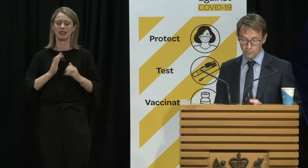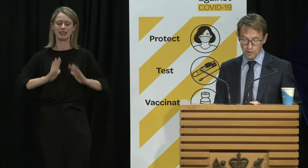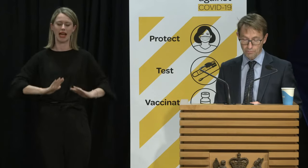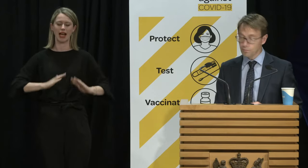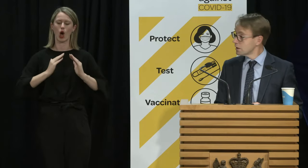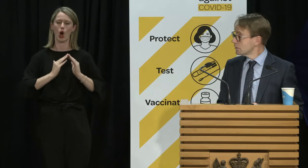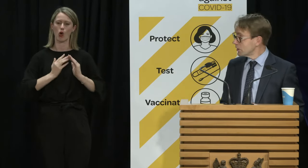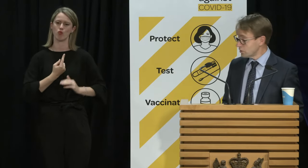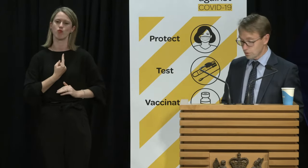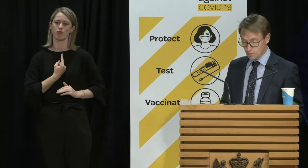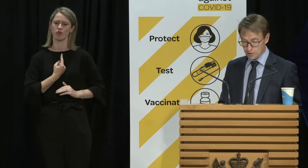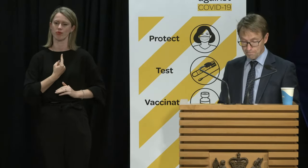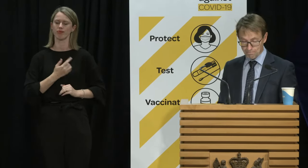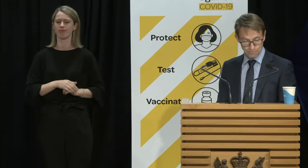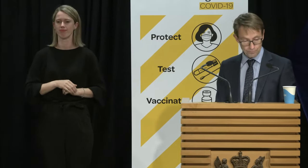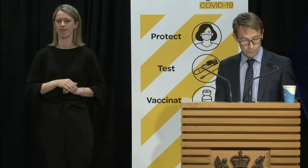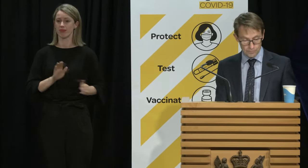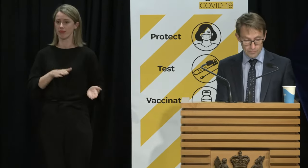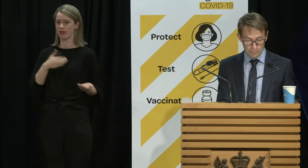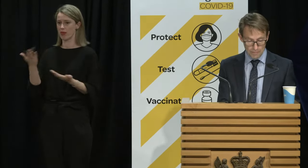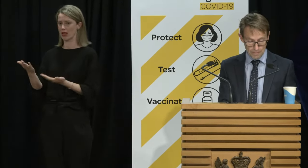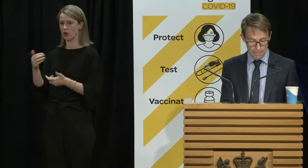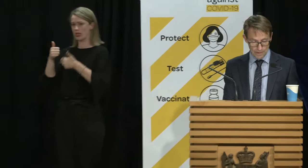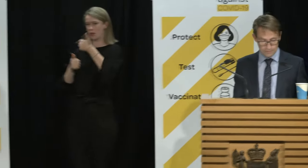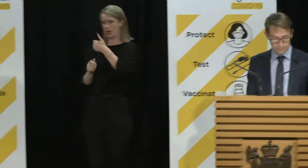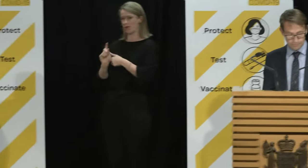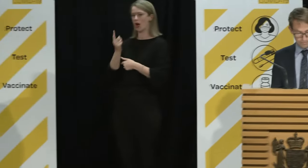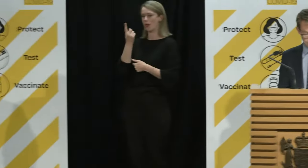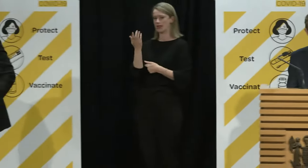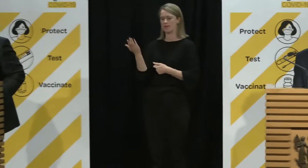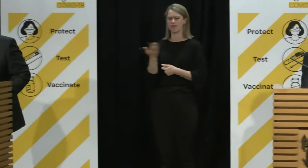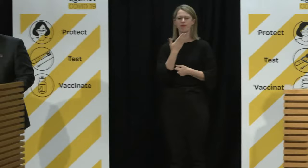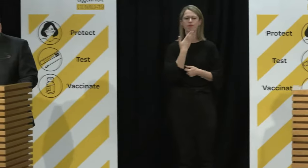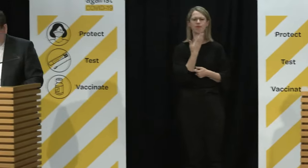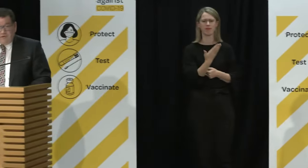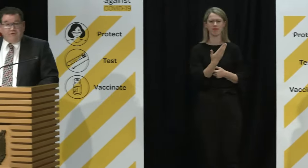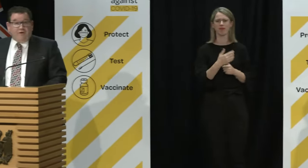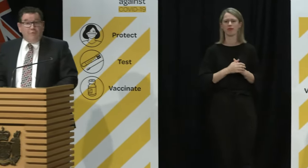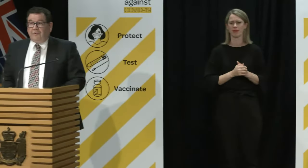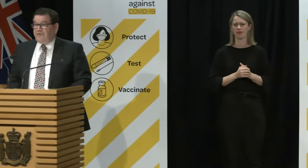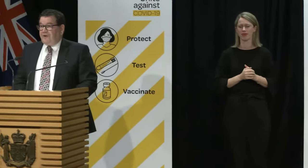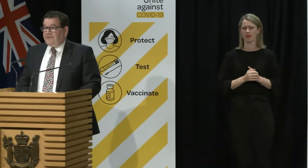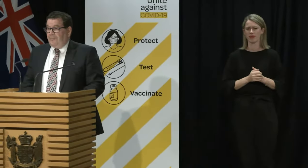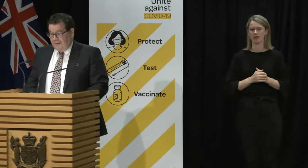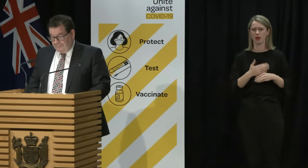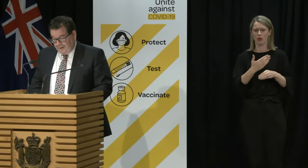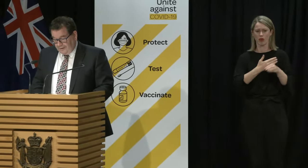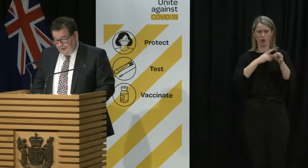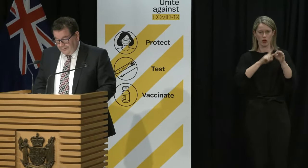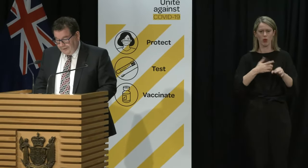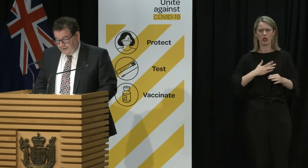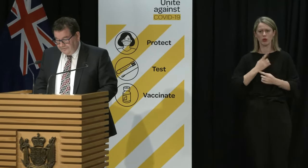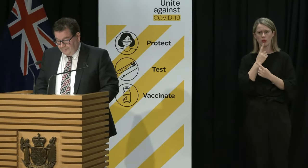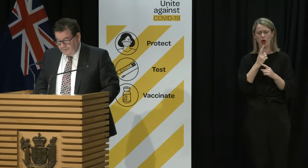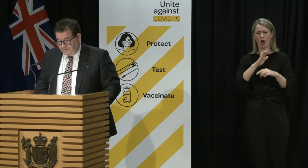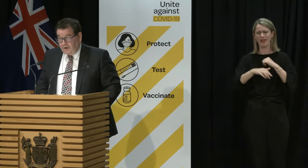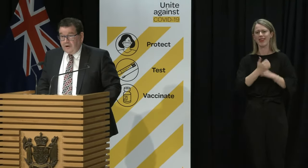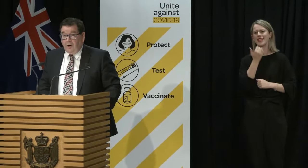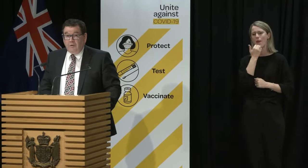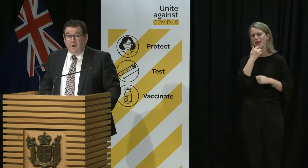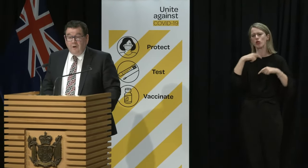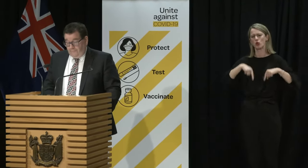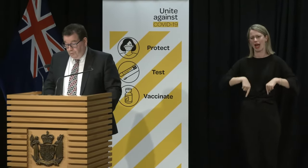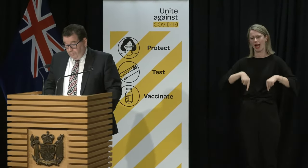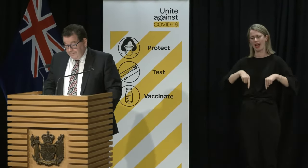unwell. Back to you, D.P. Thank you very much, Dr. Bloomfield. Just before I take questions, I do want to say something about the case numbers.